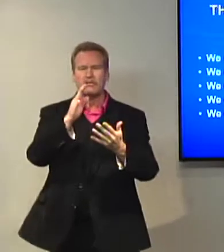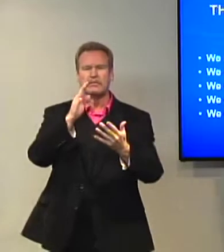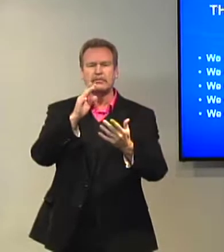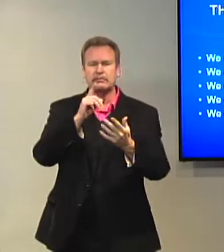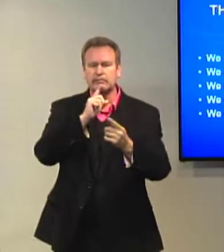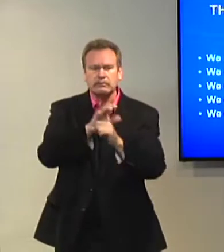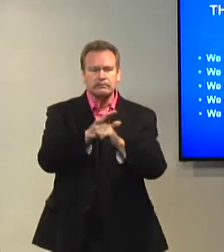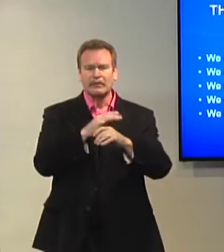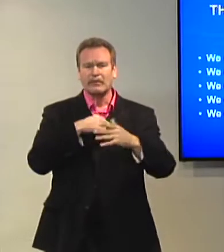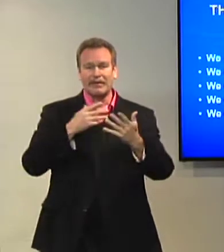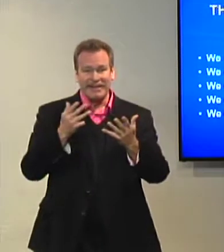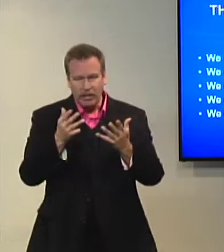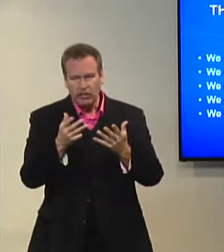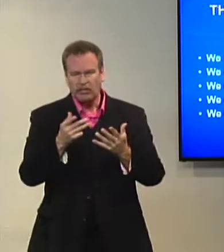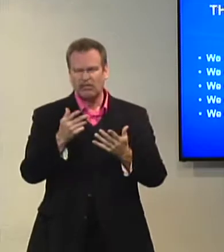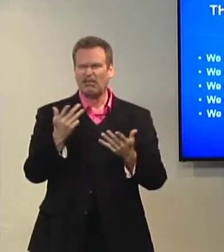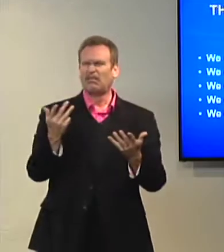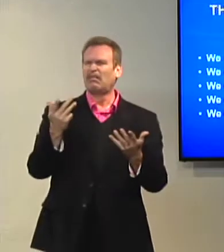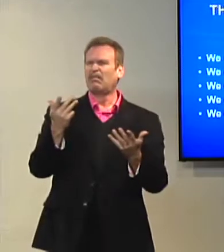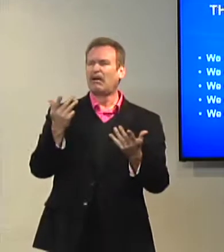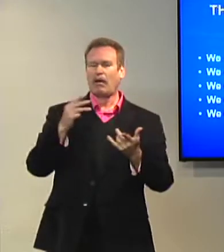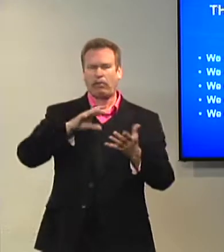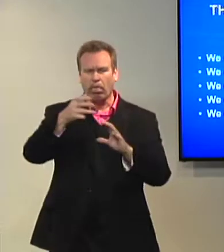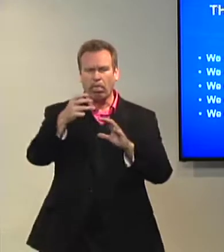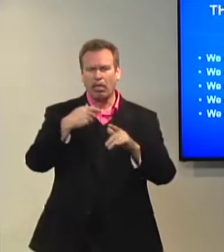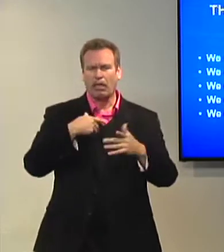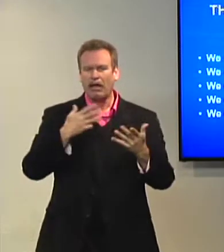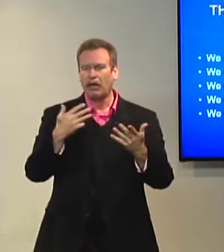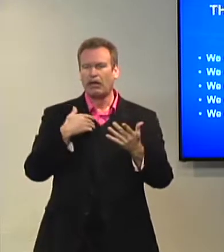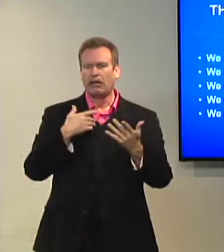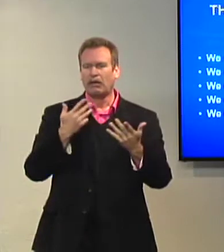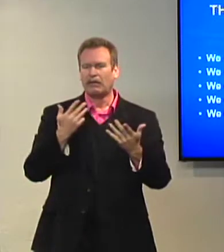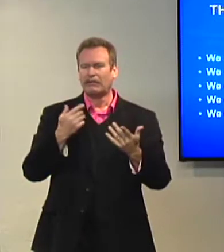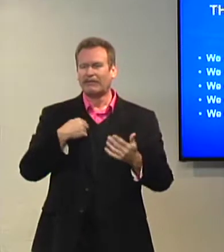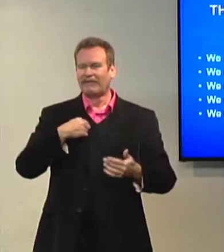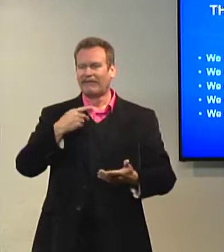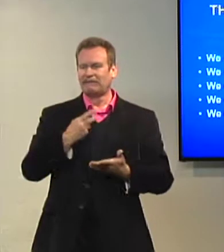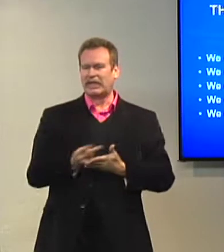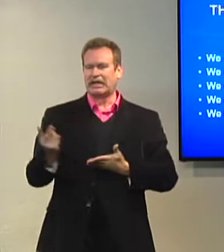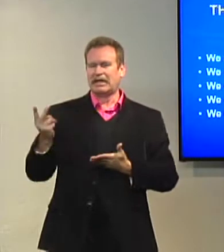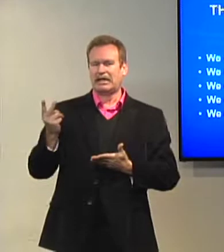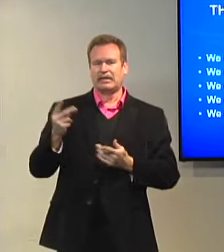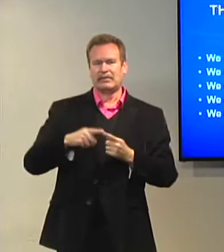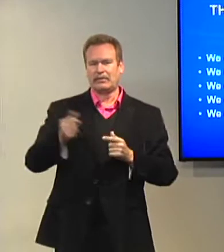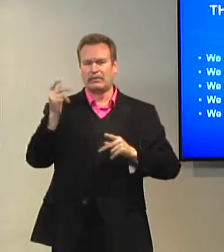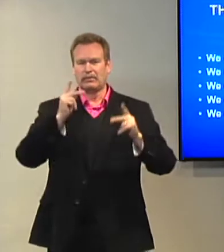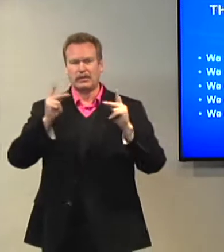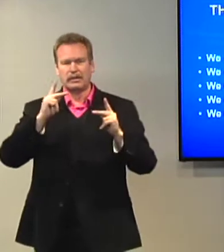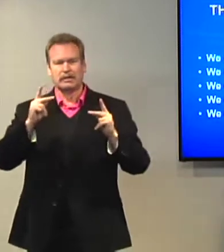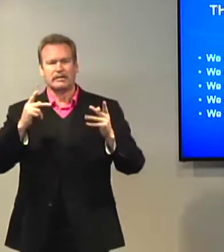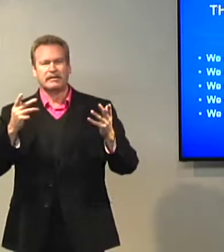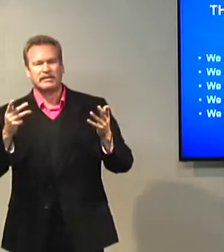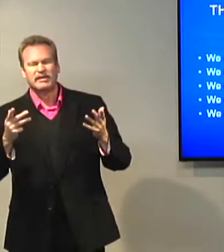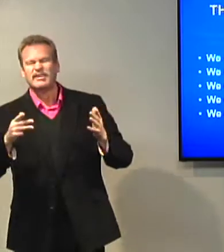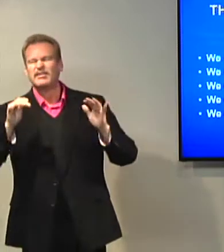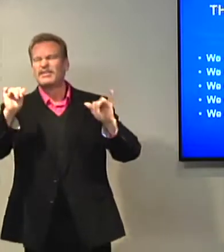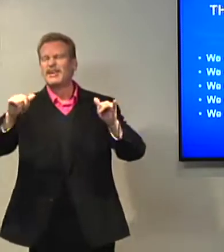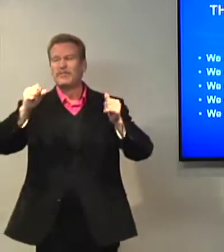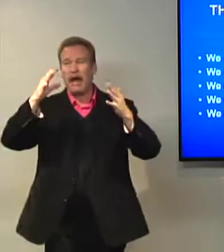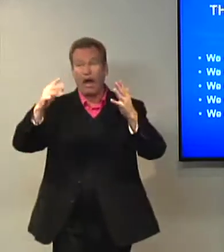how you failed others, promises you didn't keep. You know, the tumult and the chaos that you caused with people, maybe